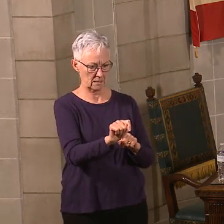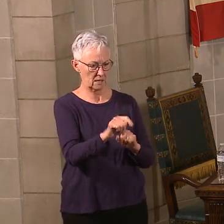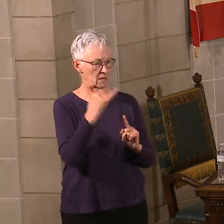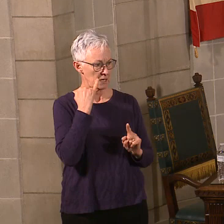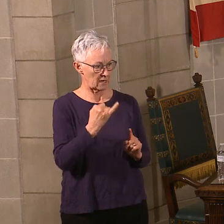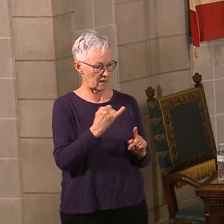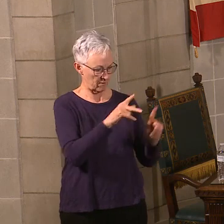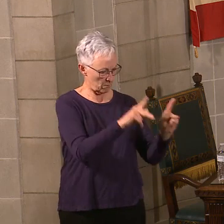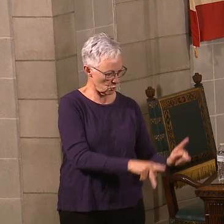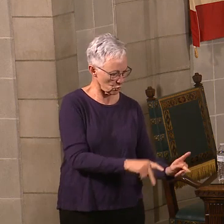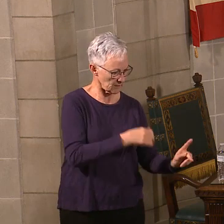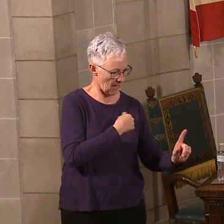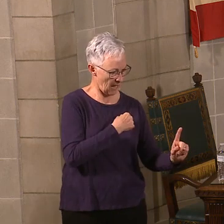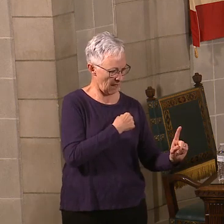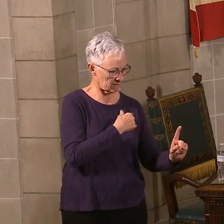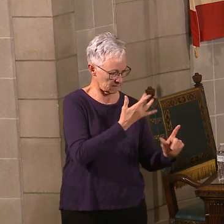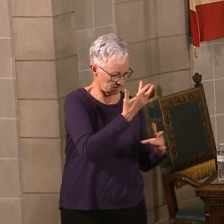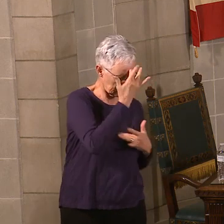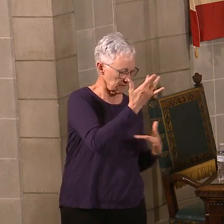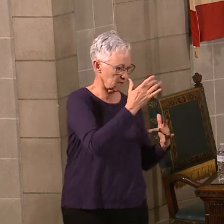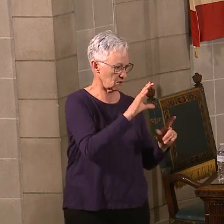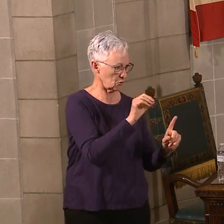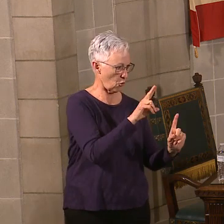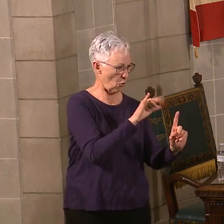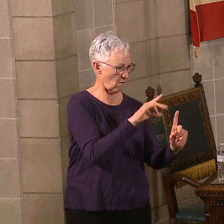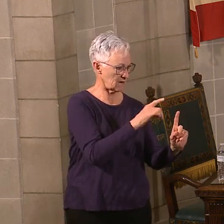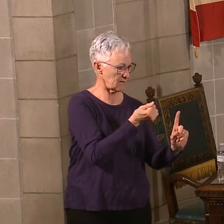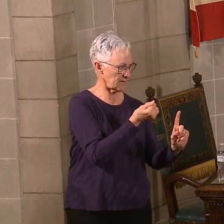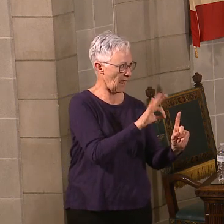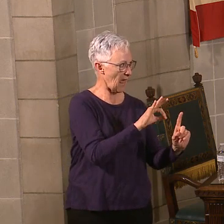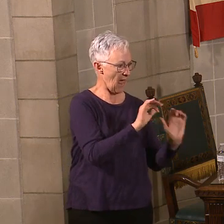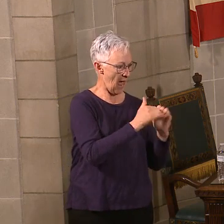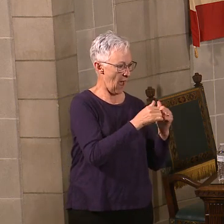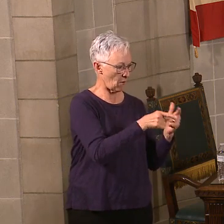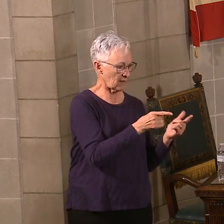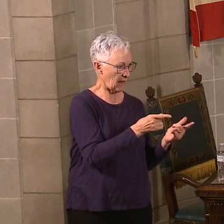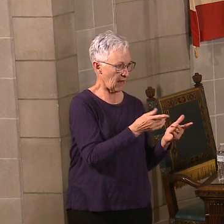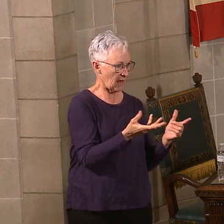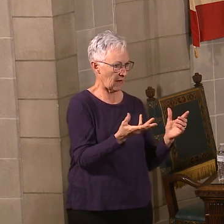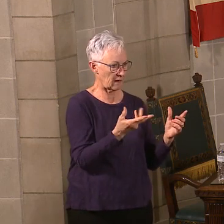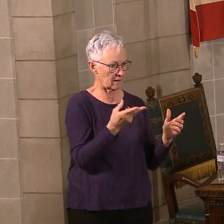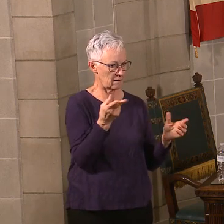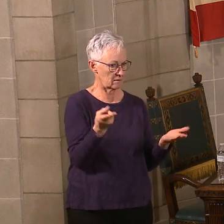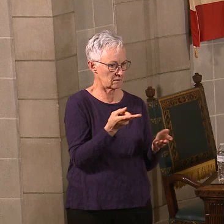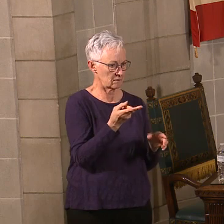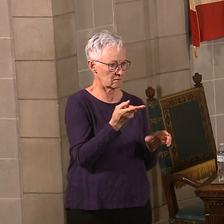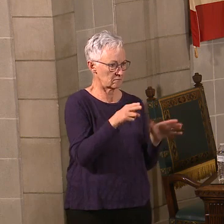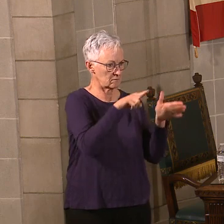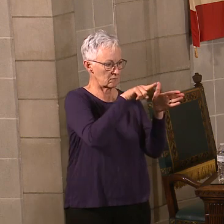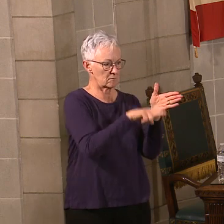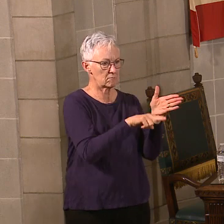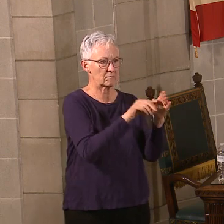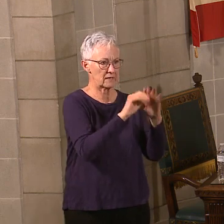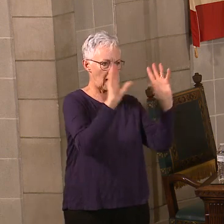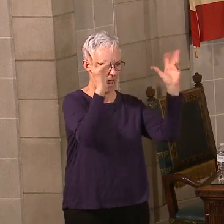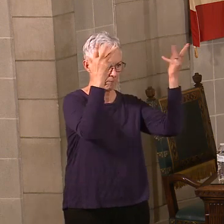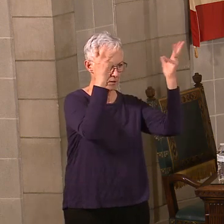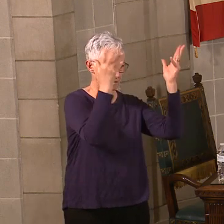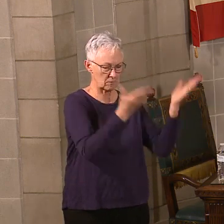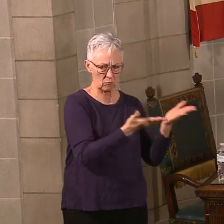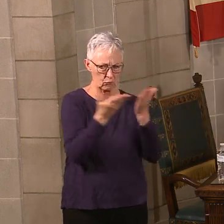transport COVID-19 patients? And Dr. Antone, I'm going to turn that one over to you to field that one for the specifics you may know about.